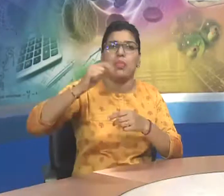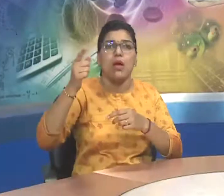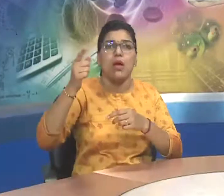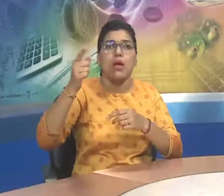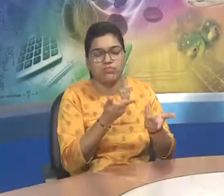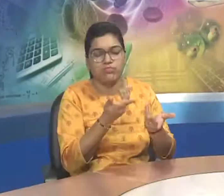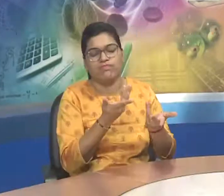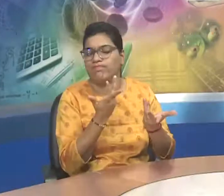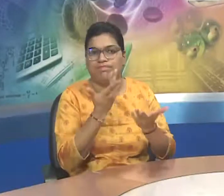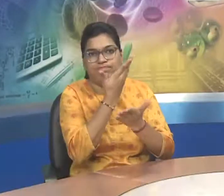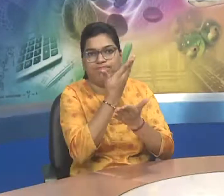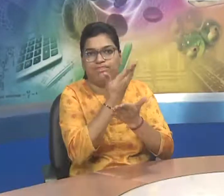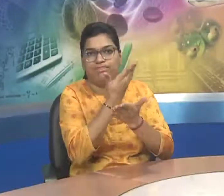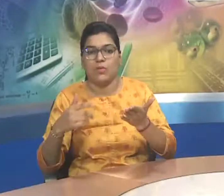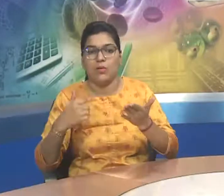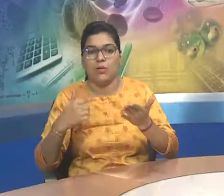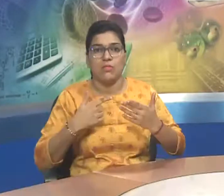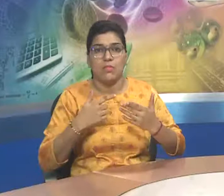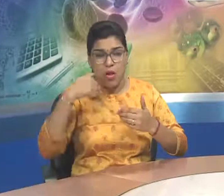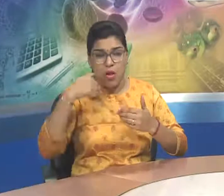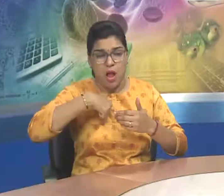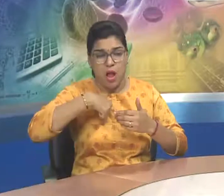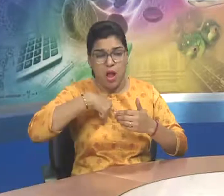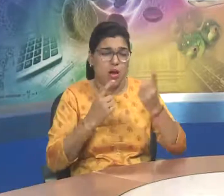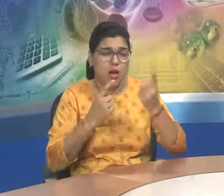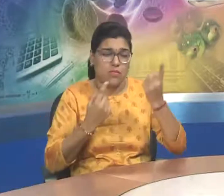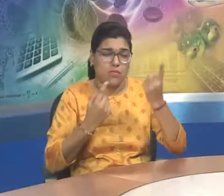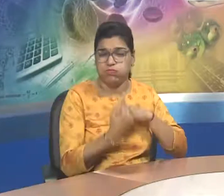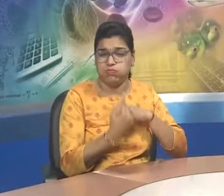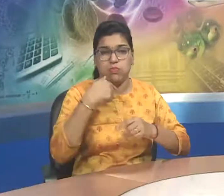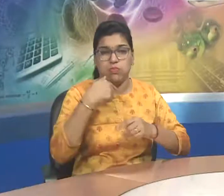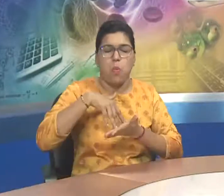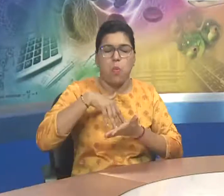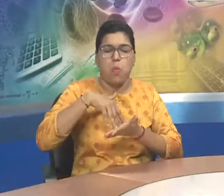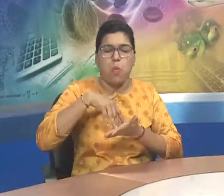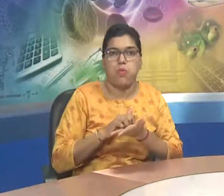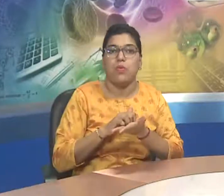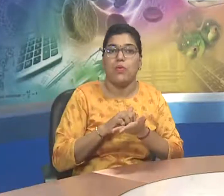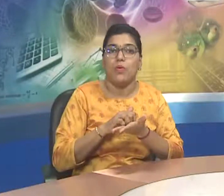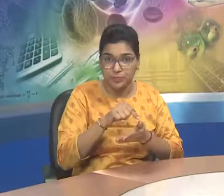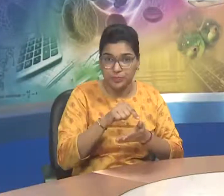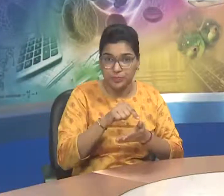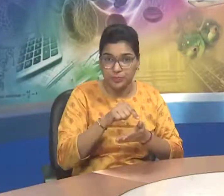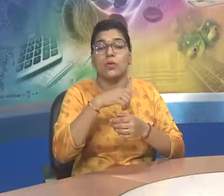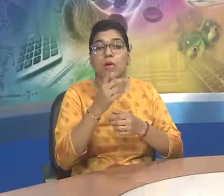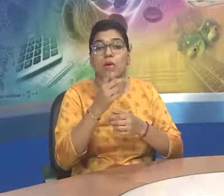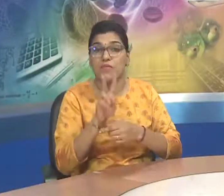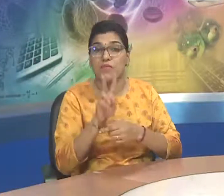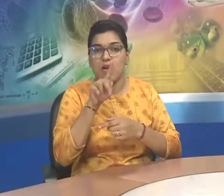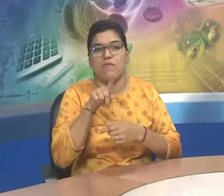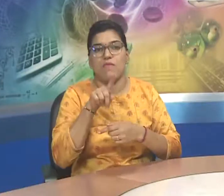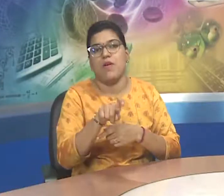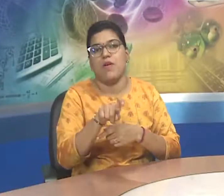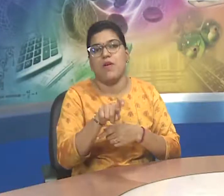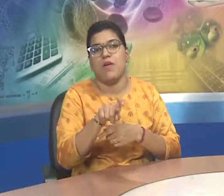We eat medicines, but it does not affect us. and it did not cure